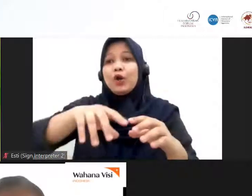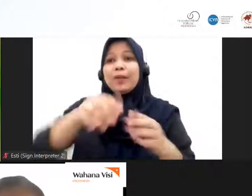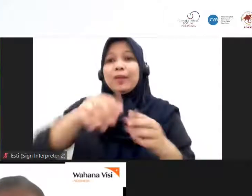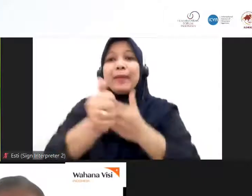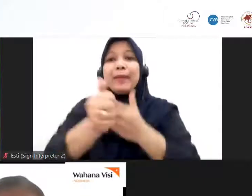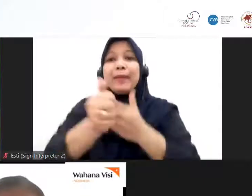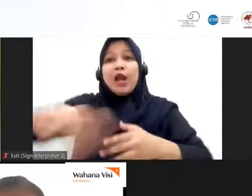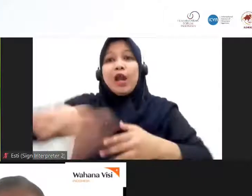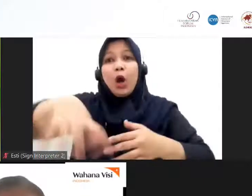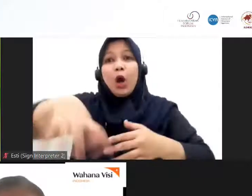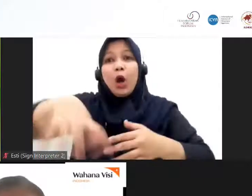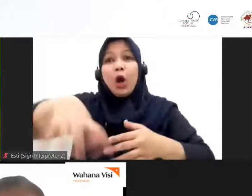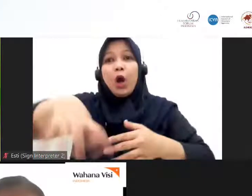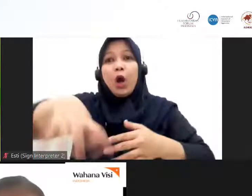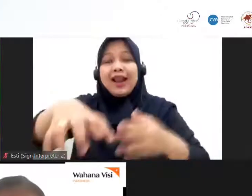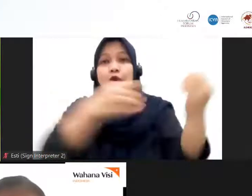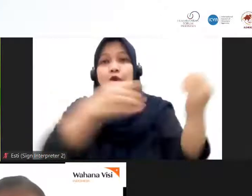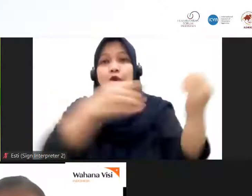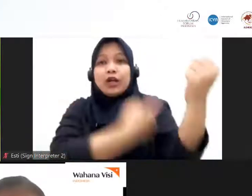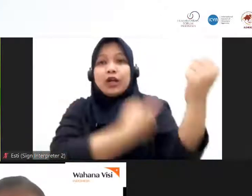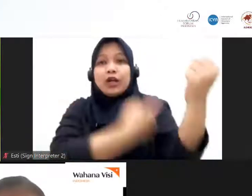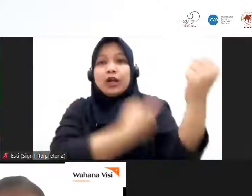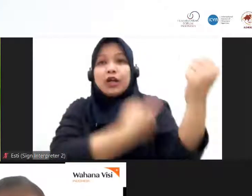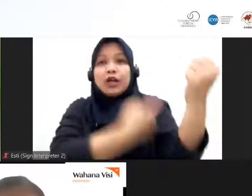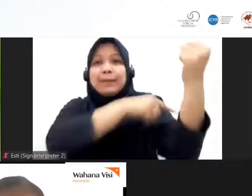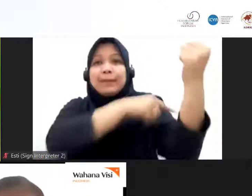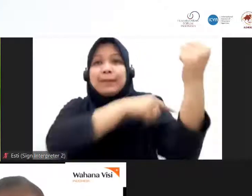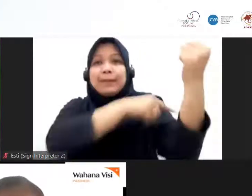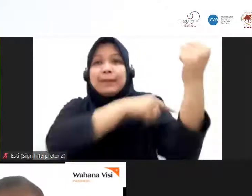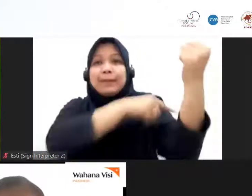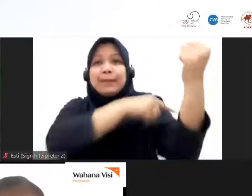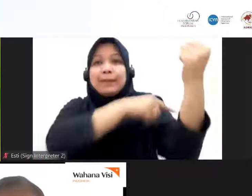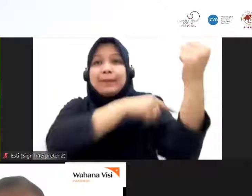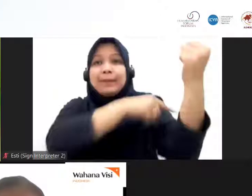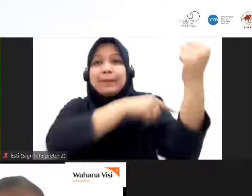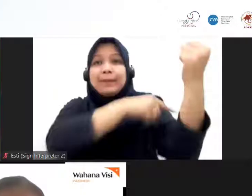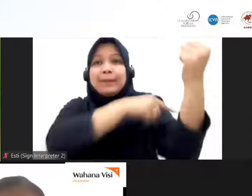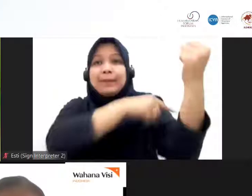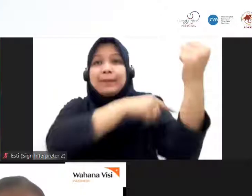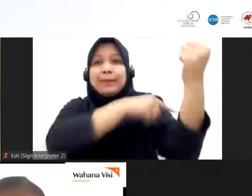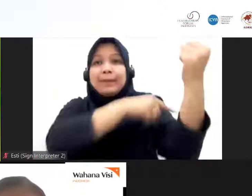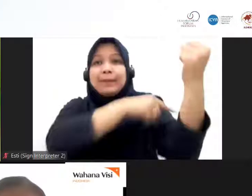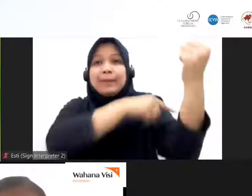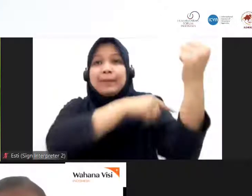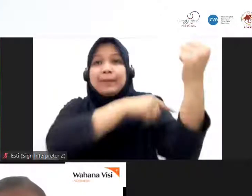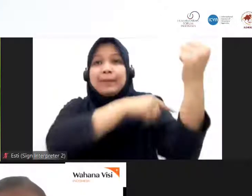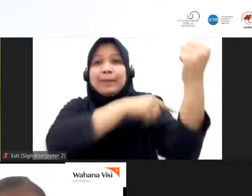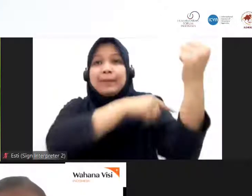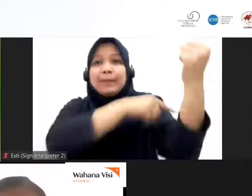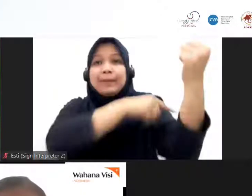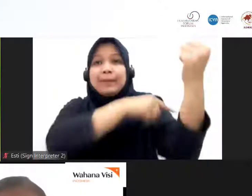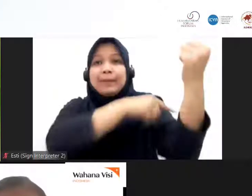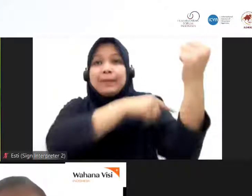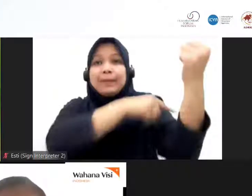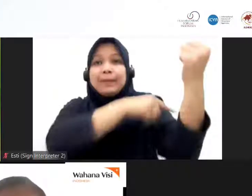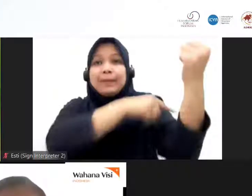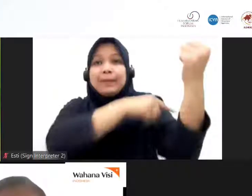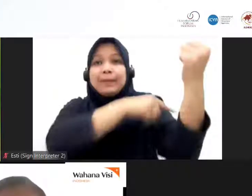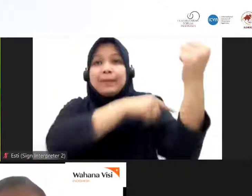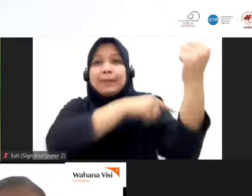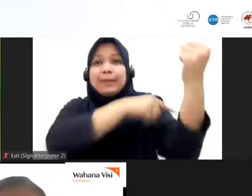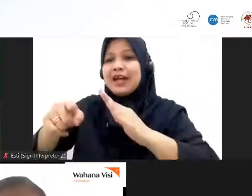local leaders, like for example, yeah, community village leaders. Give priority